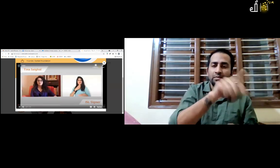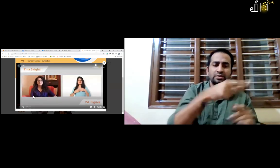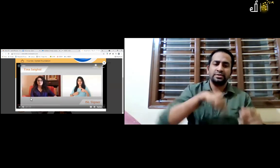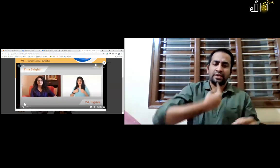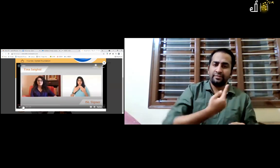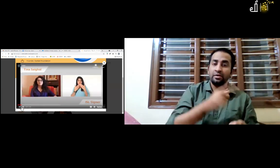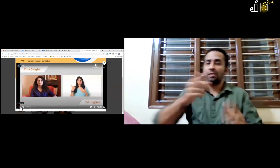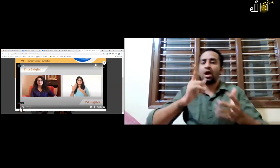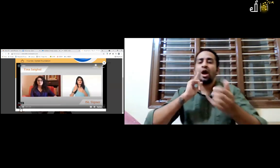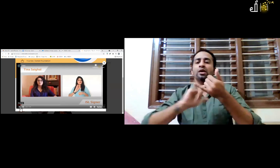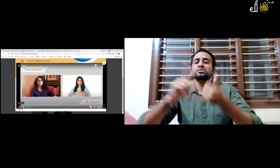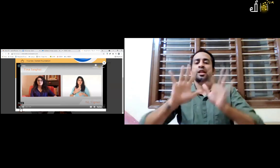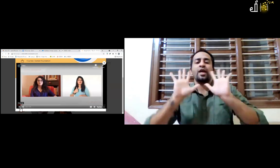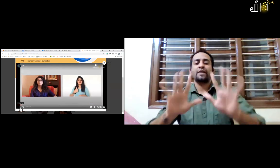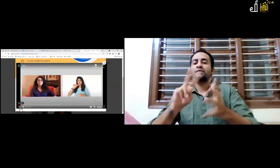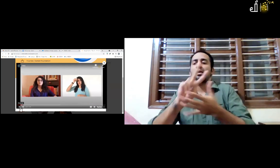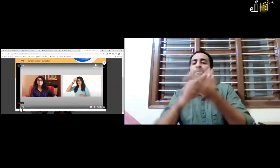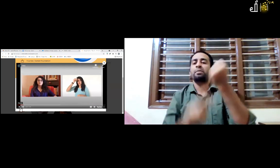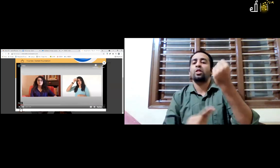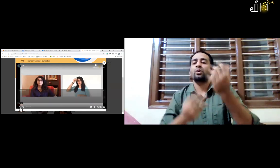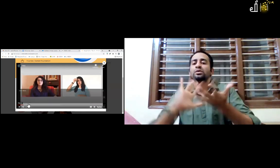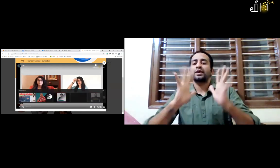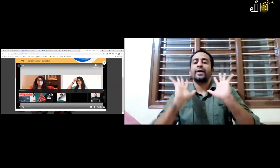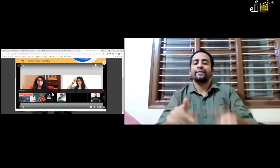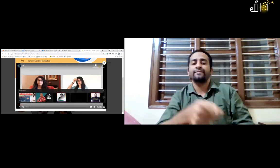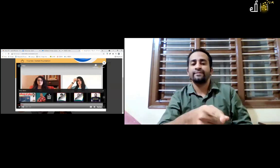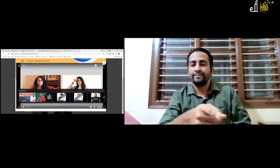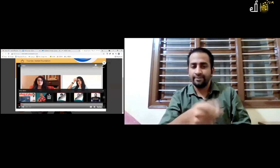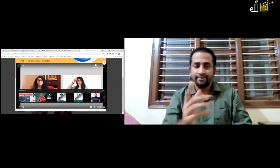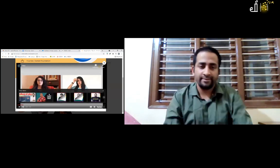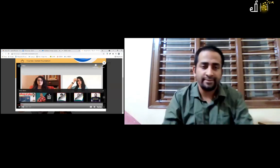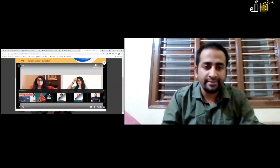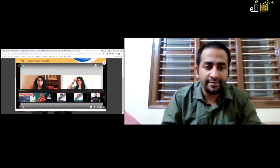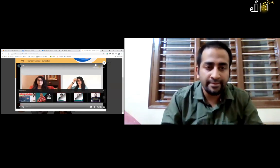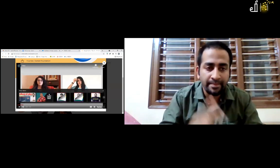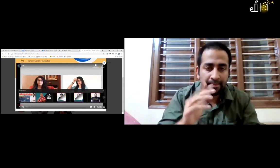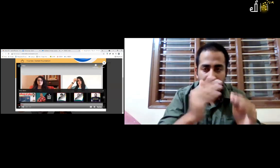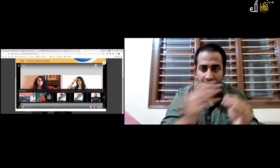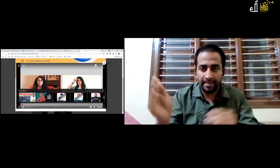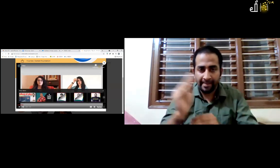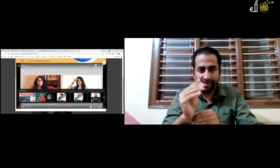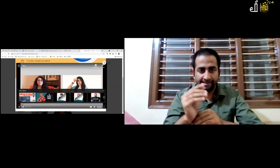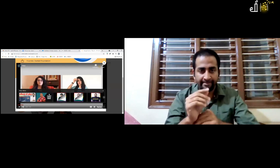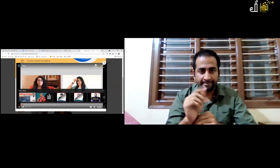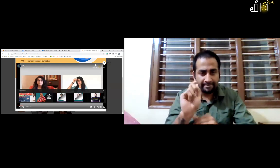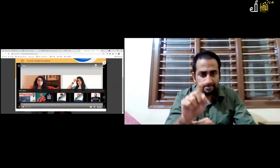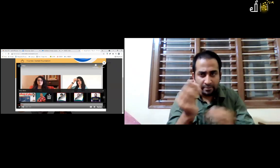I am hard of hearing and I Basically, started the to person showing herself, and then we have ISL accessibility for others as well.